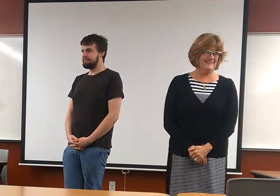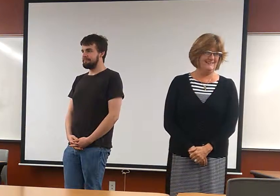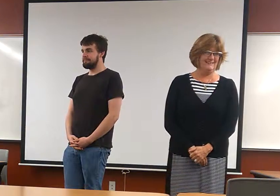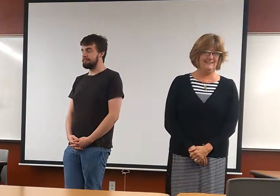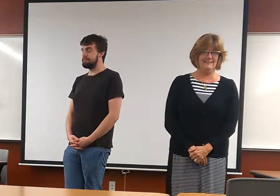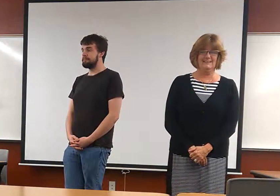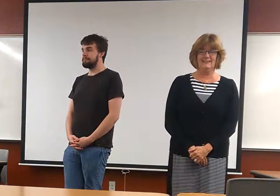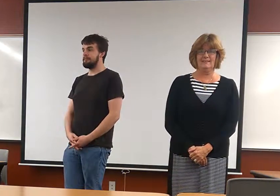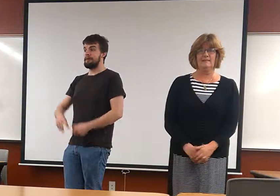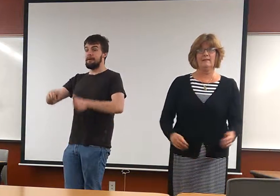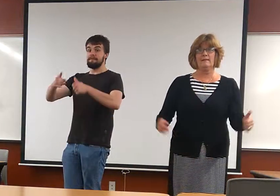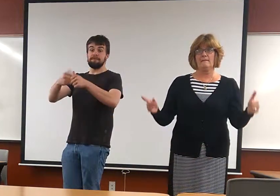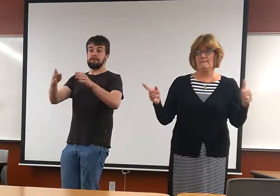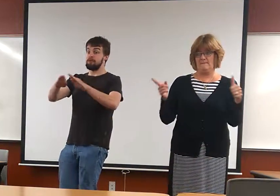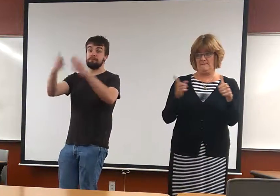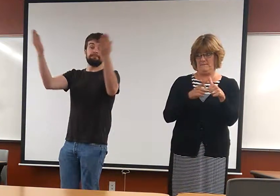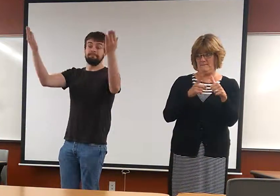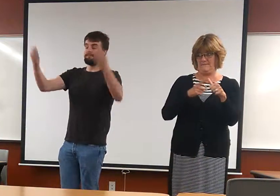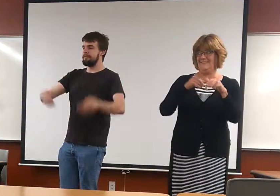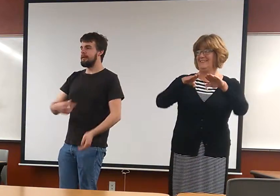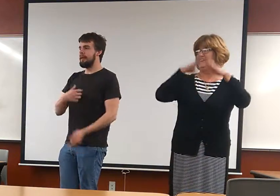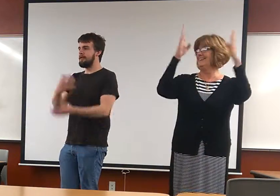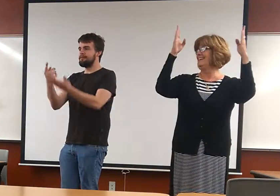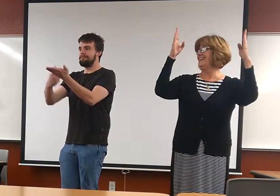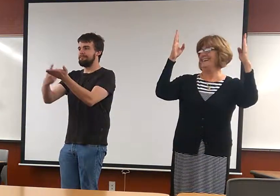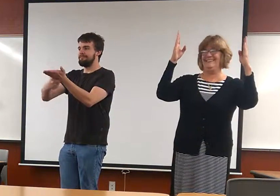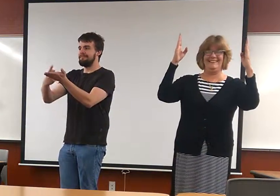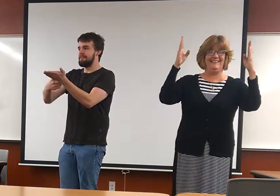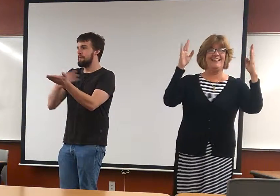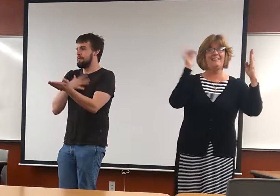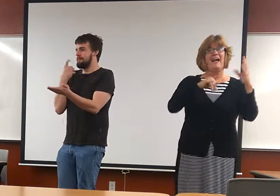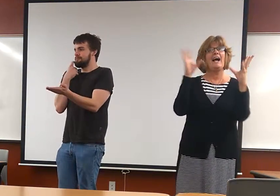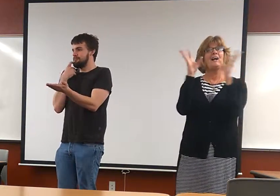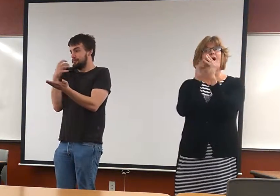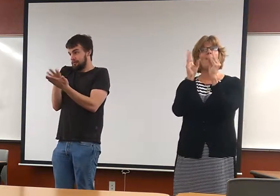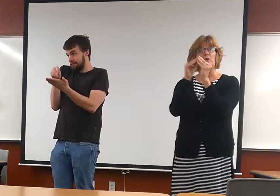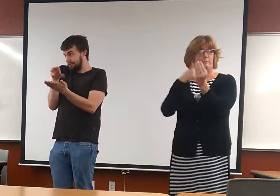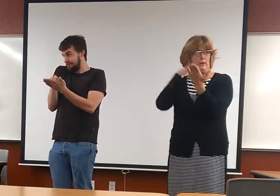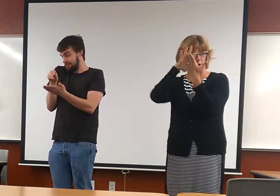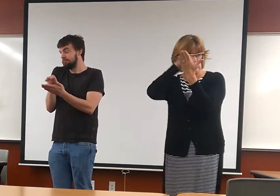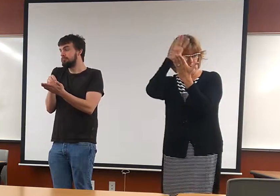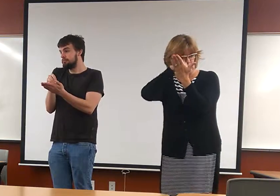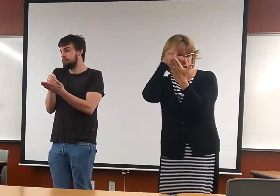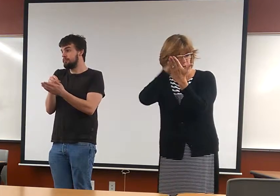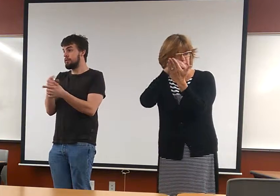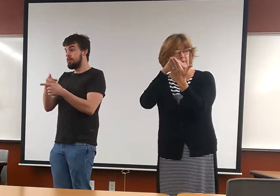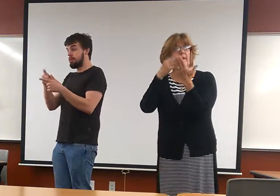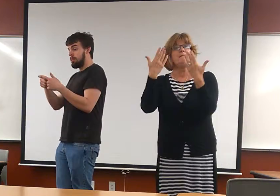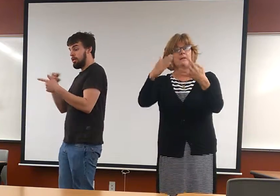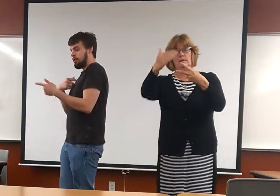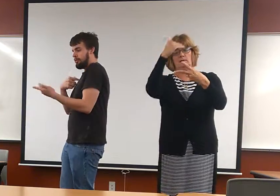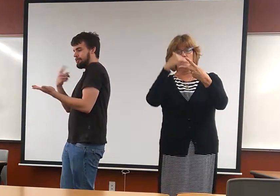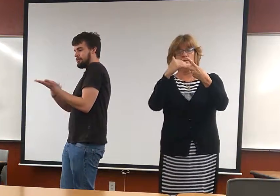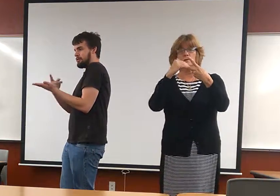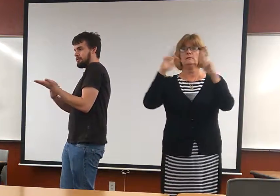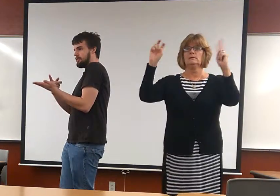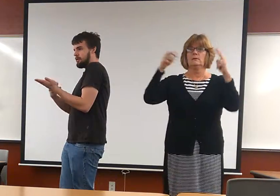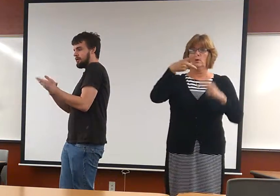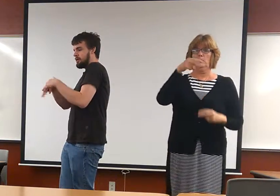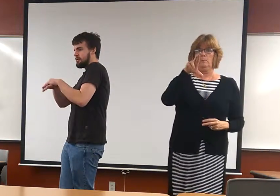First, I want to talk about some of what I learned from the conference, and I'm going to talk a bit about pro-tactile signing. After